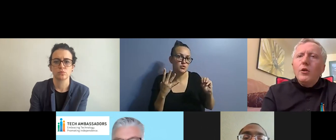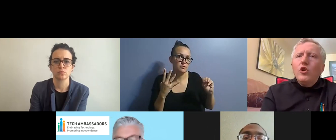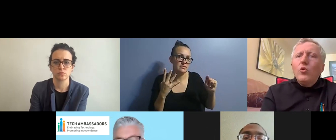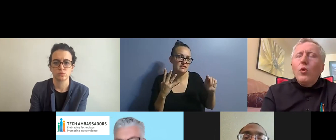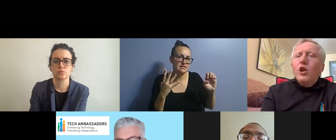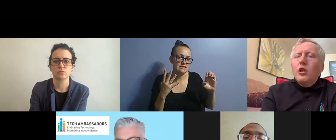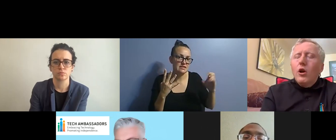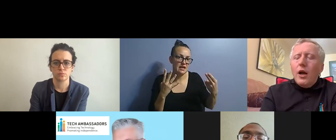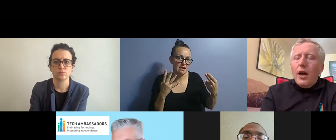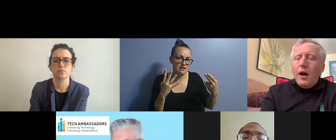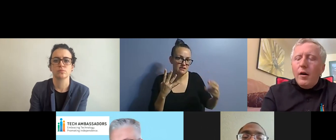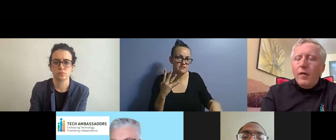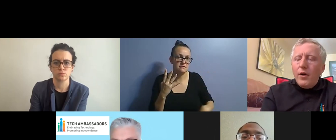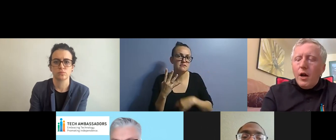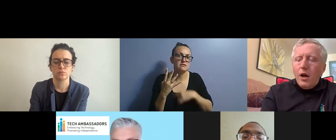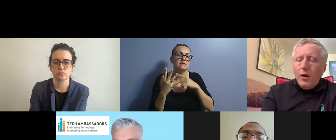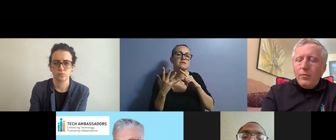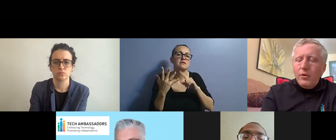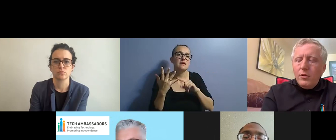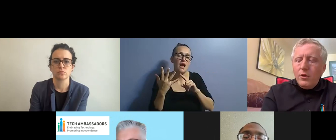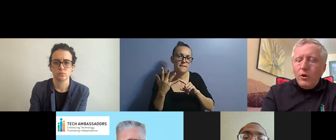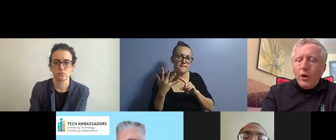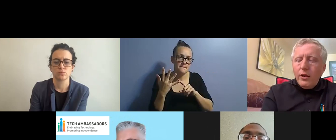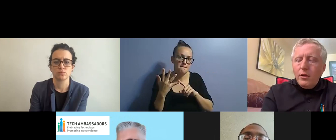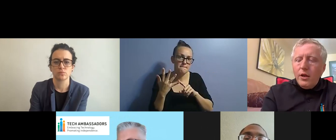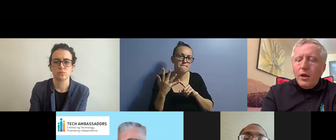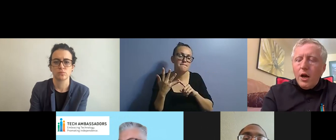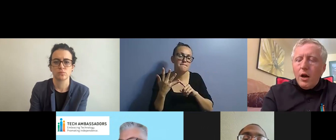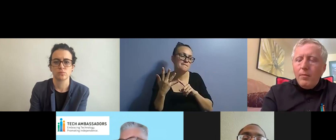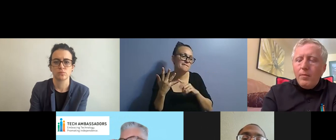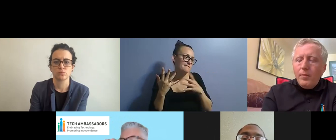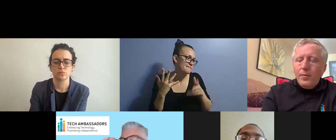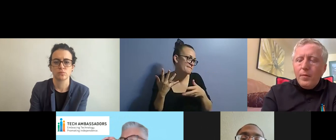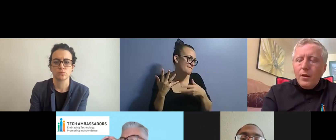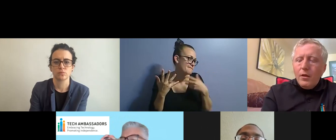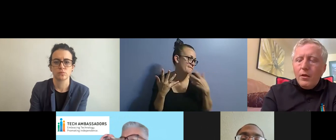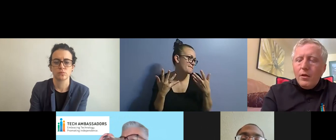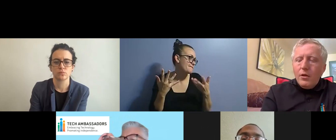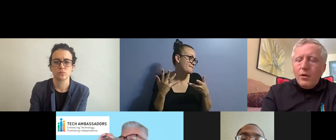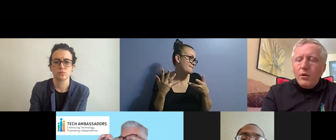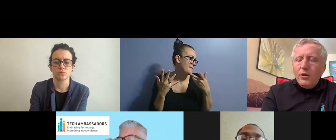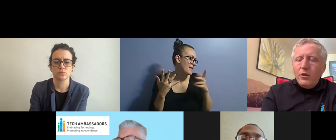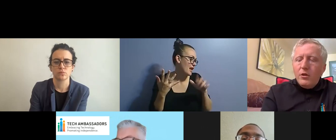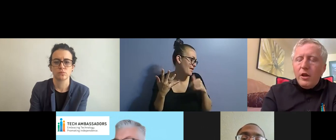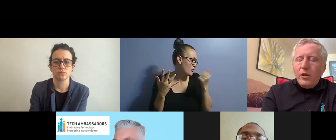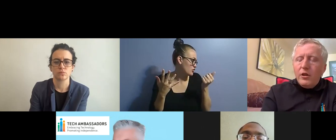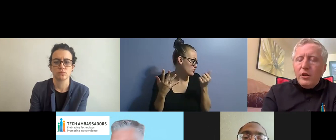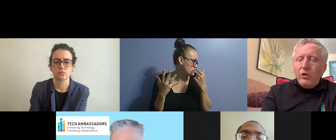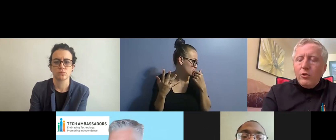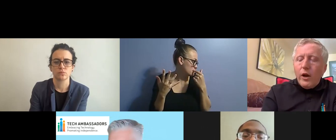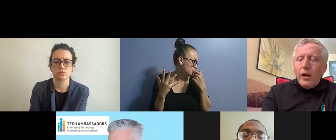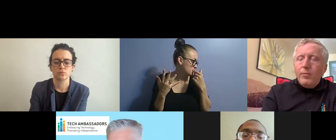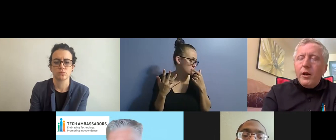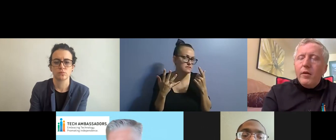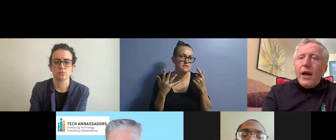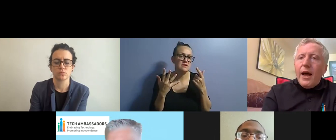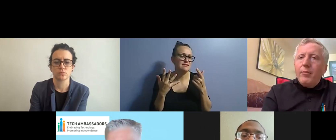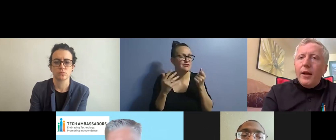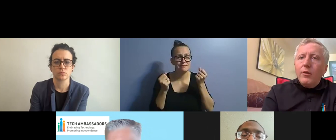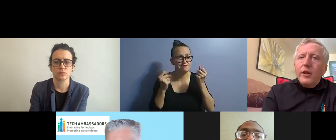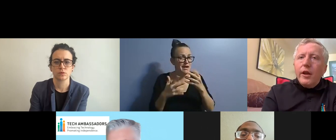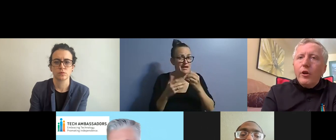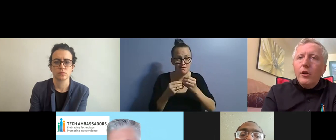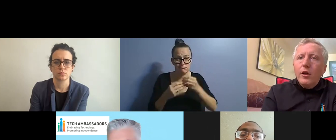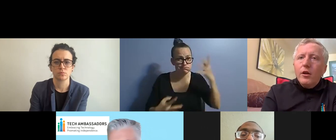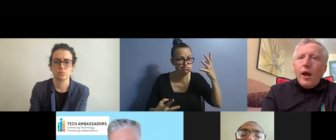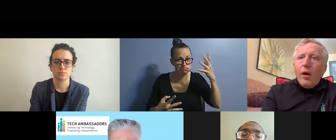And you also have, like the there's quite a bit of apps